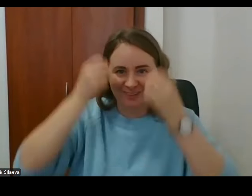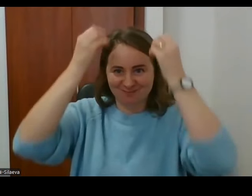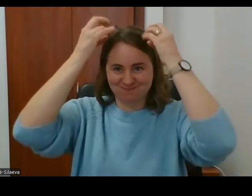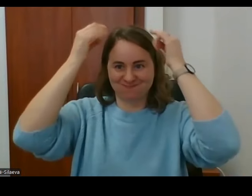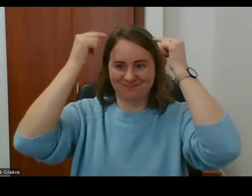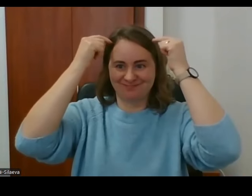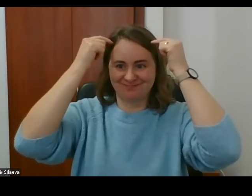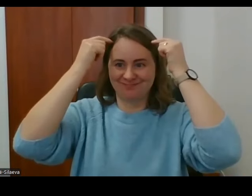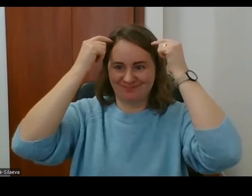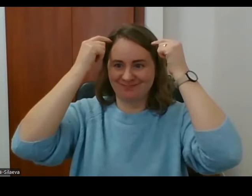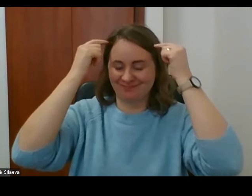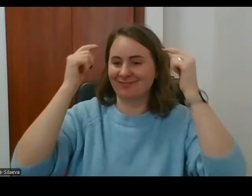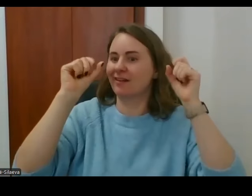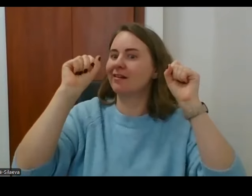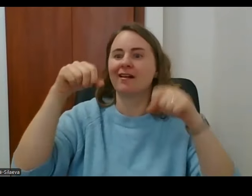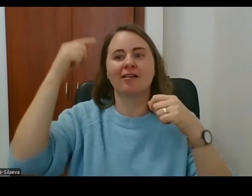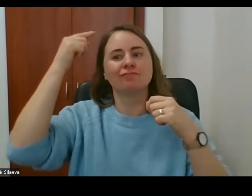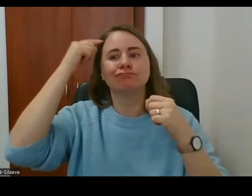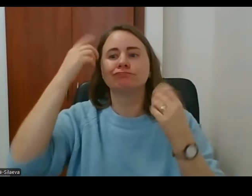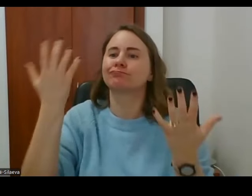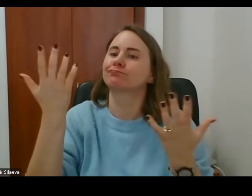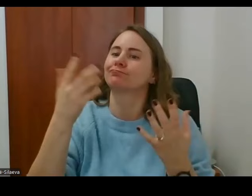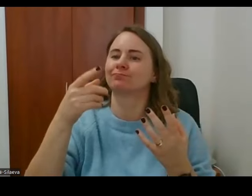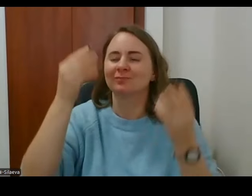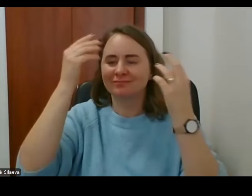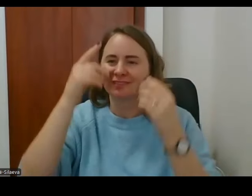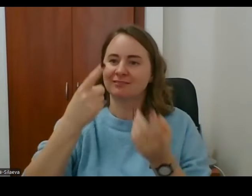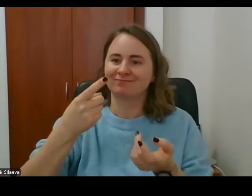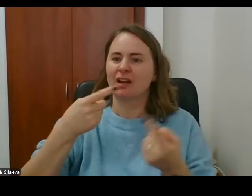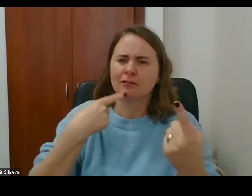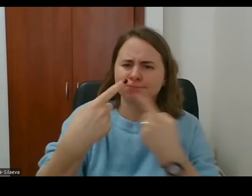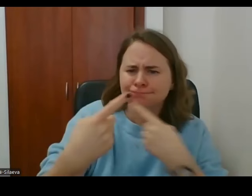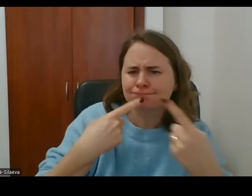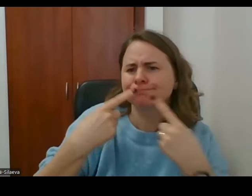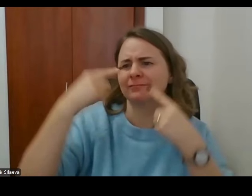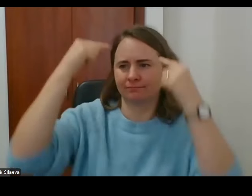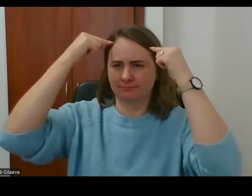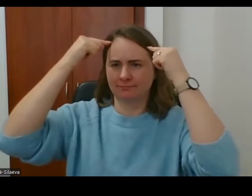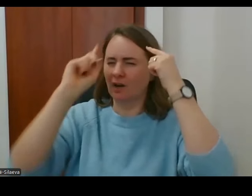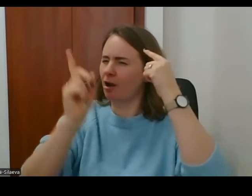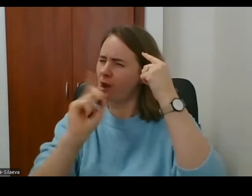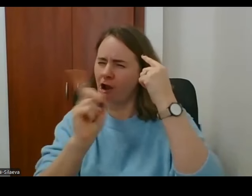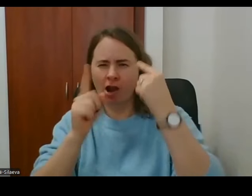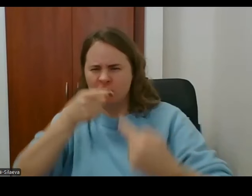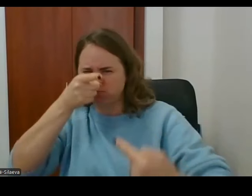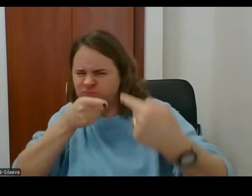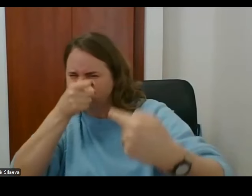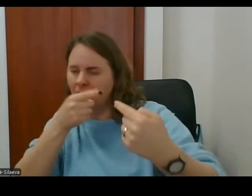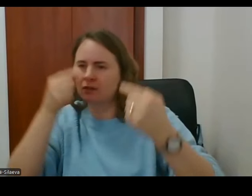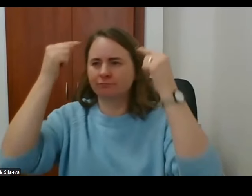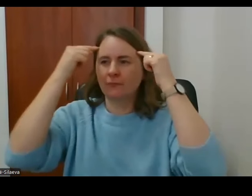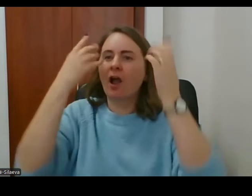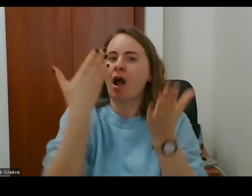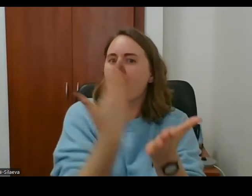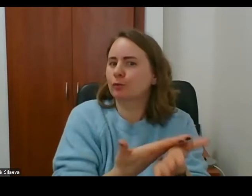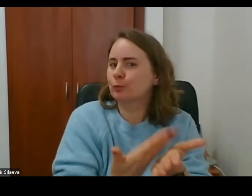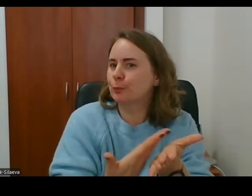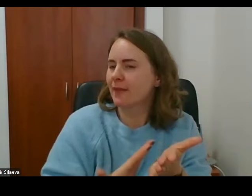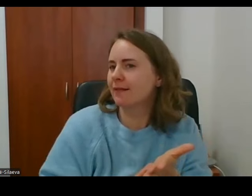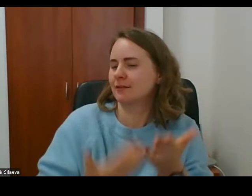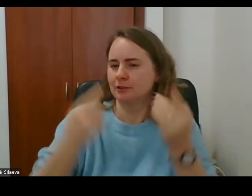collect from the outside, we process that in our brain. We